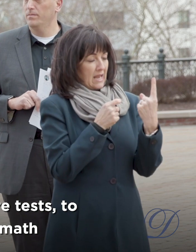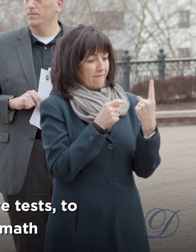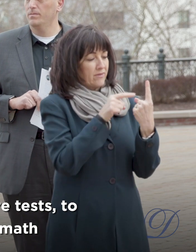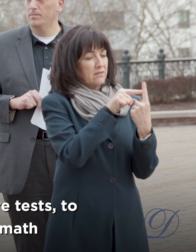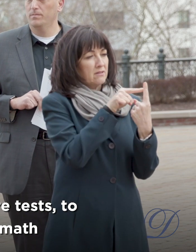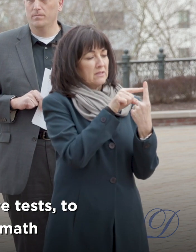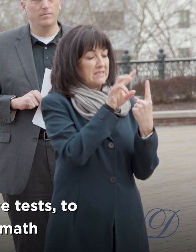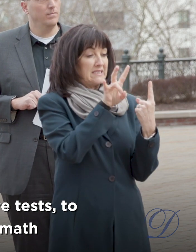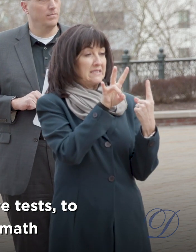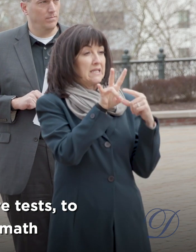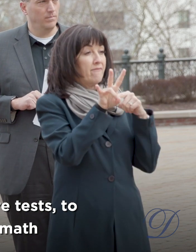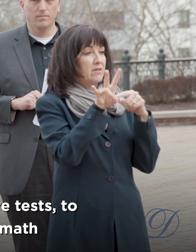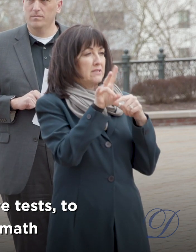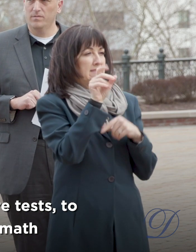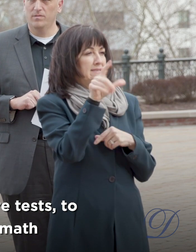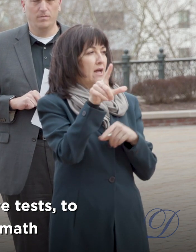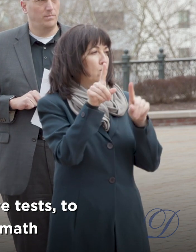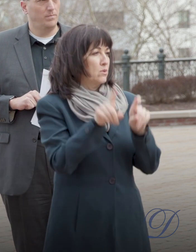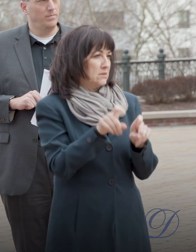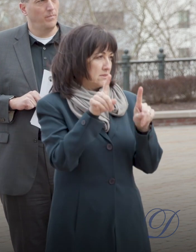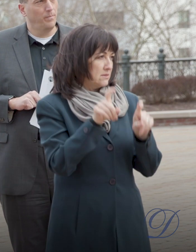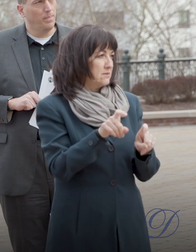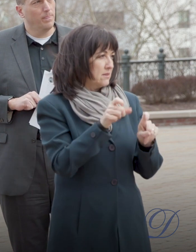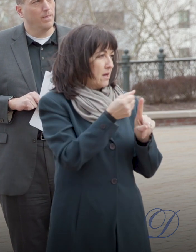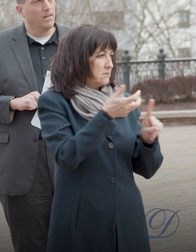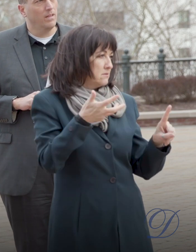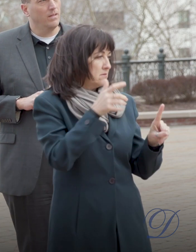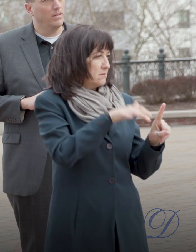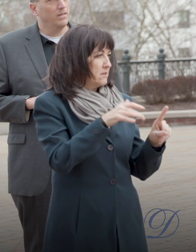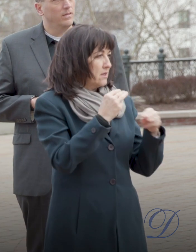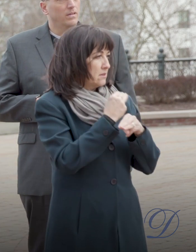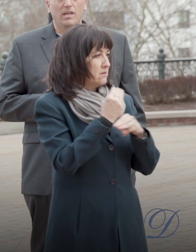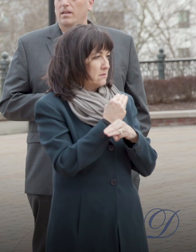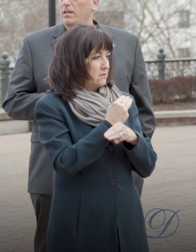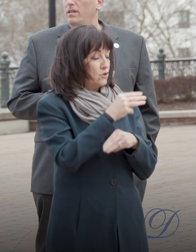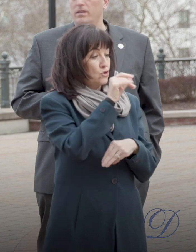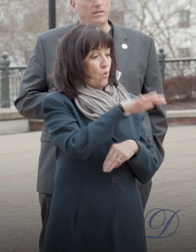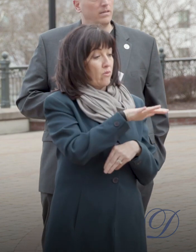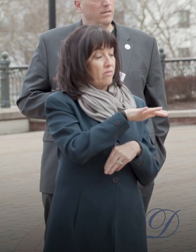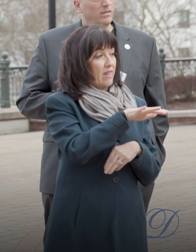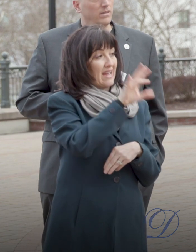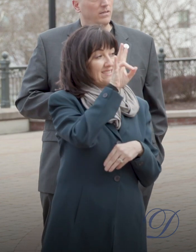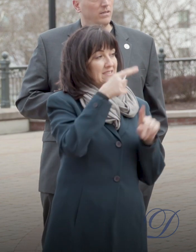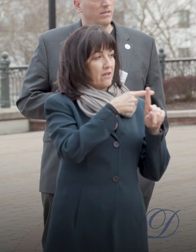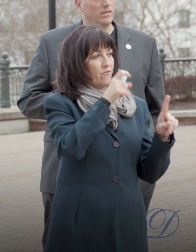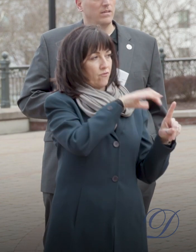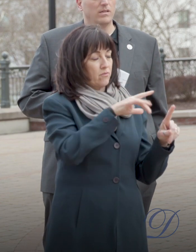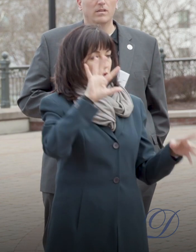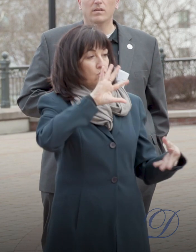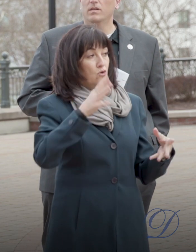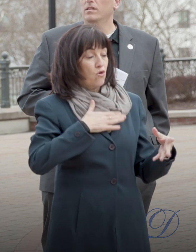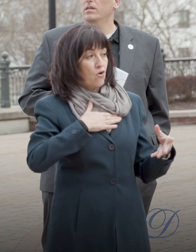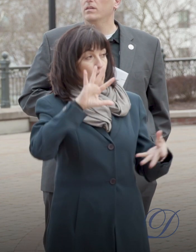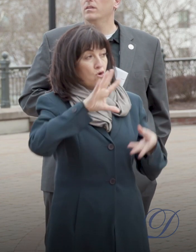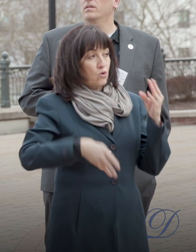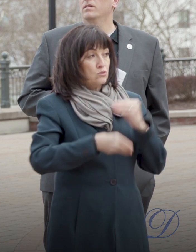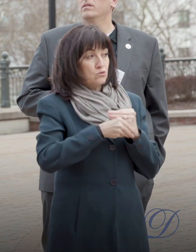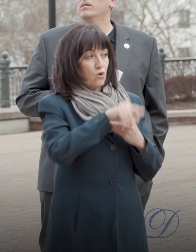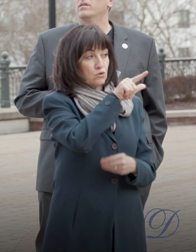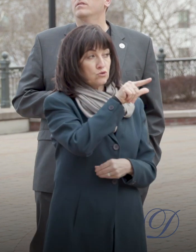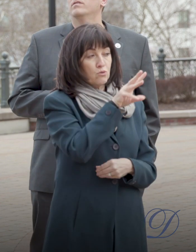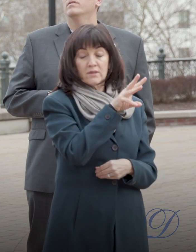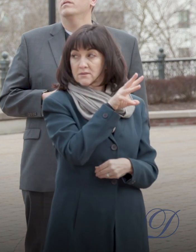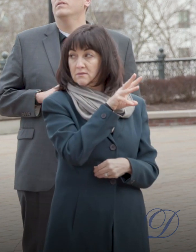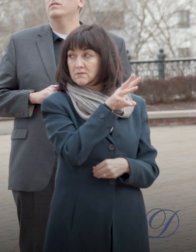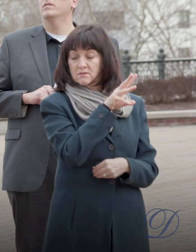were Delaware tests. To give you some idea of the math. So there's only 7 from that group, and our total of 26. Keep it straight.